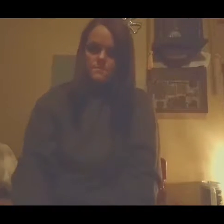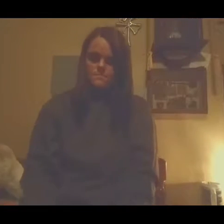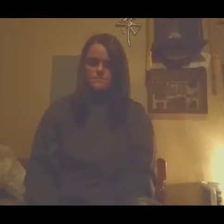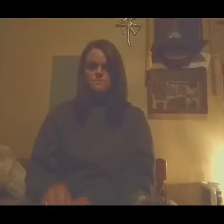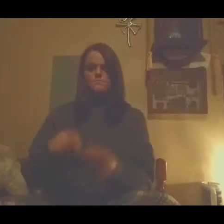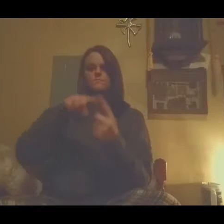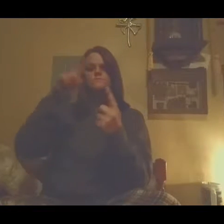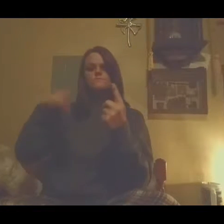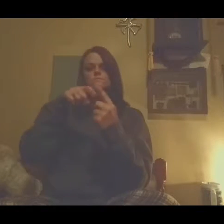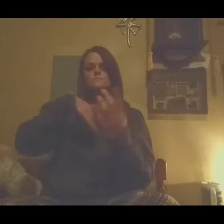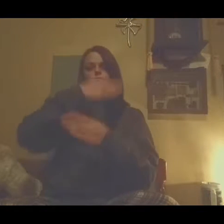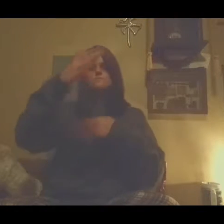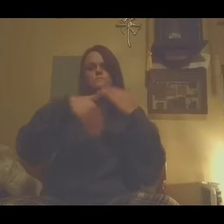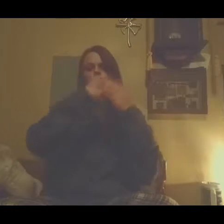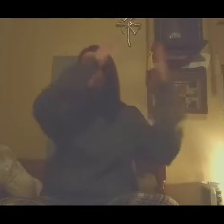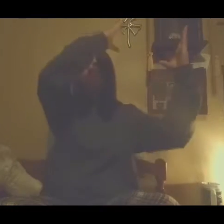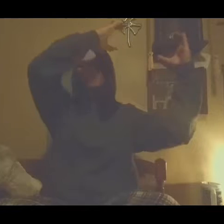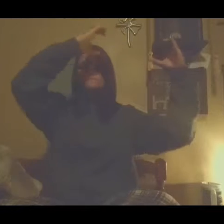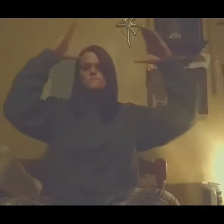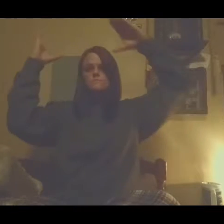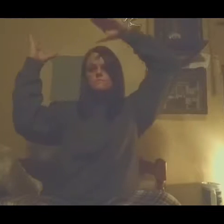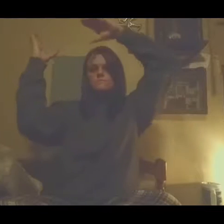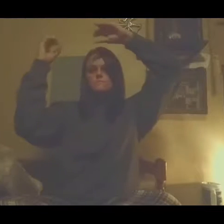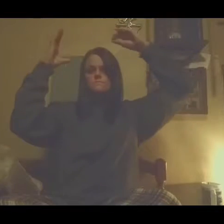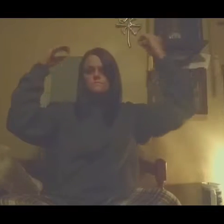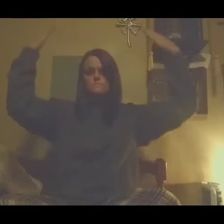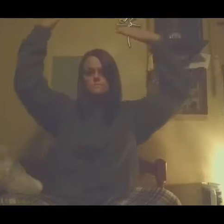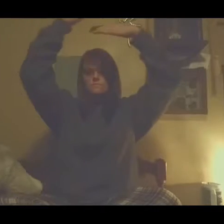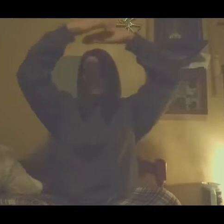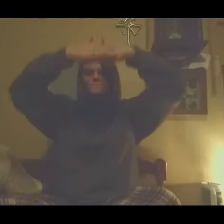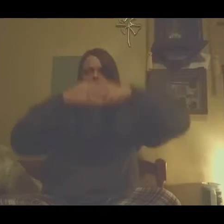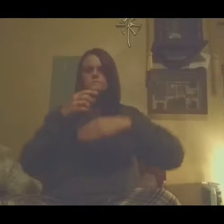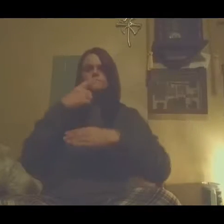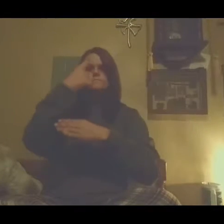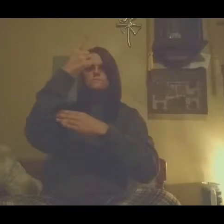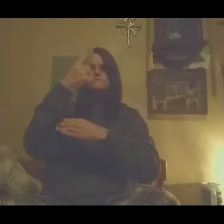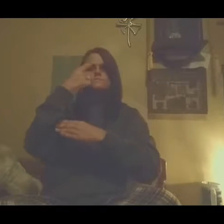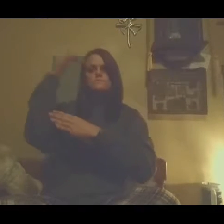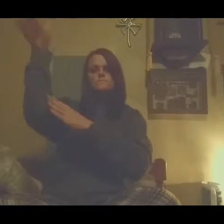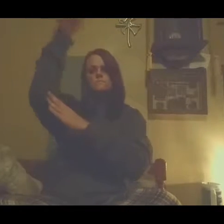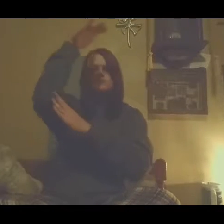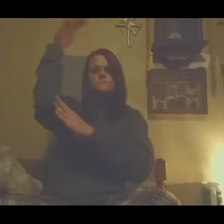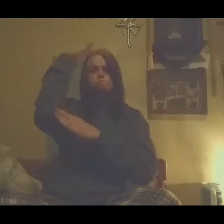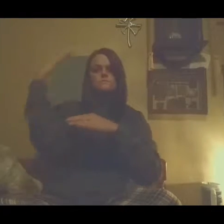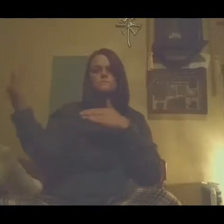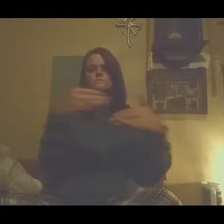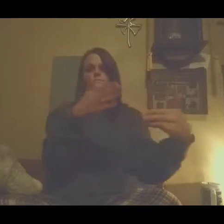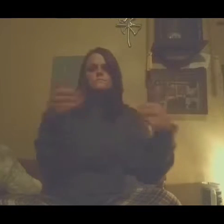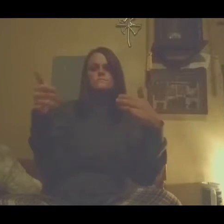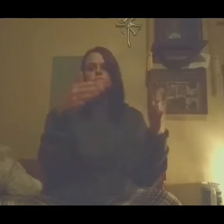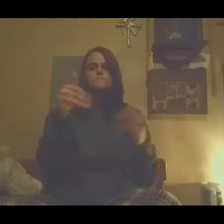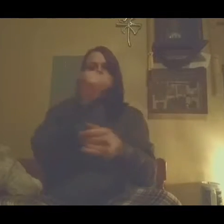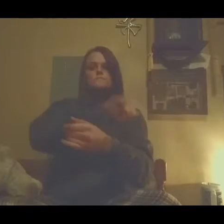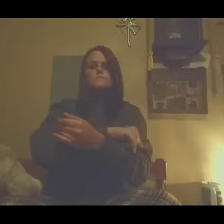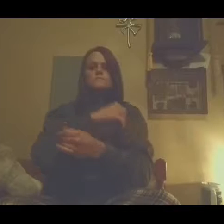When all the clouds darken up the skyway There's